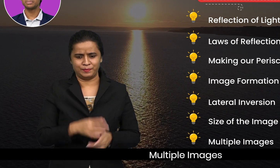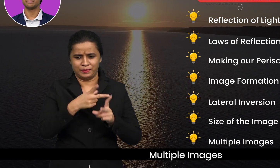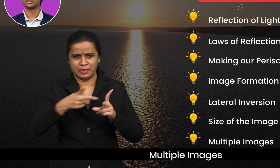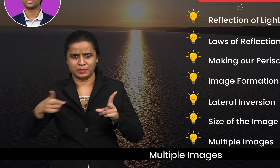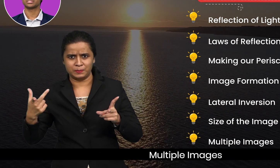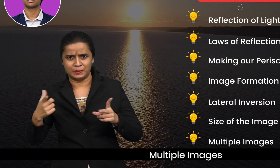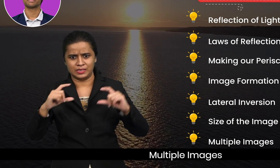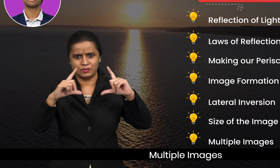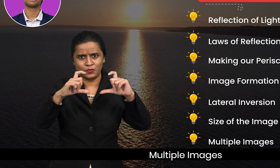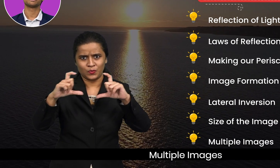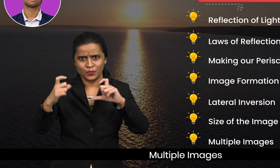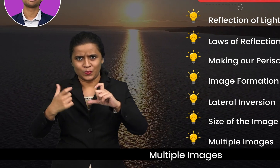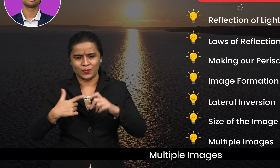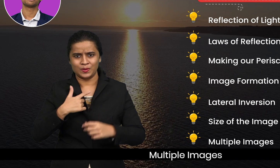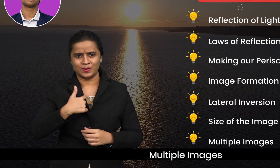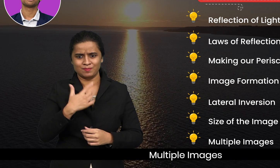multiple images,